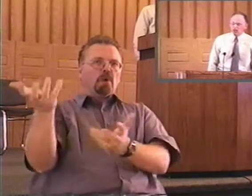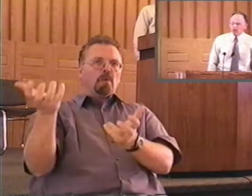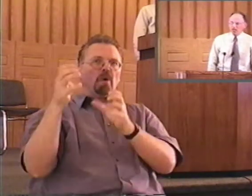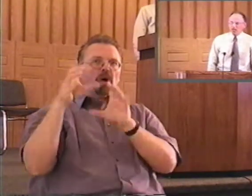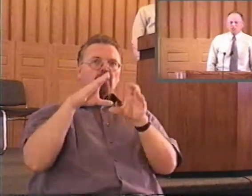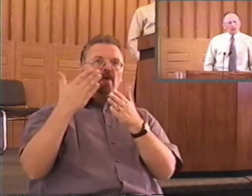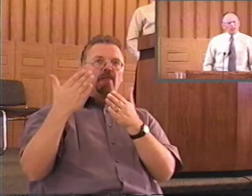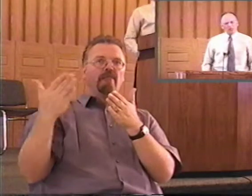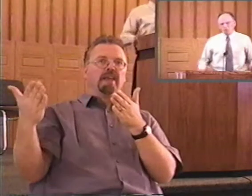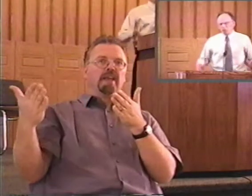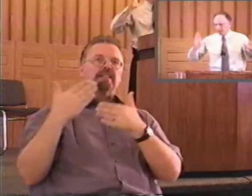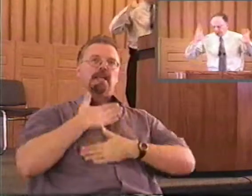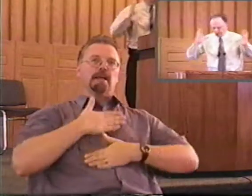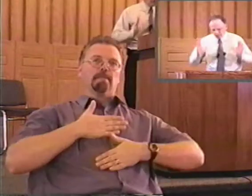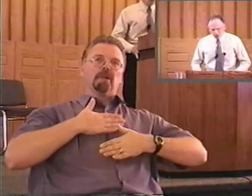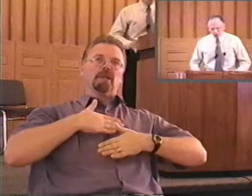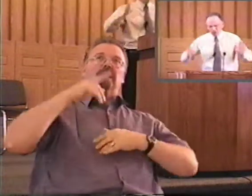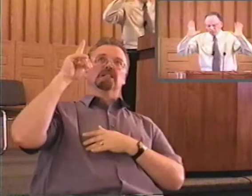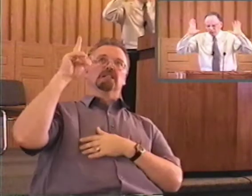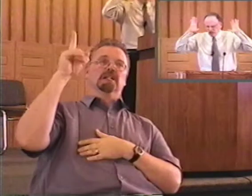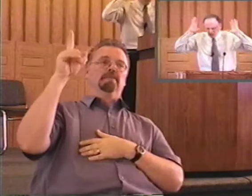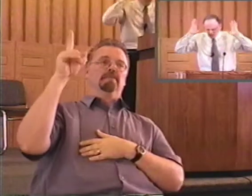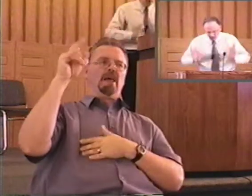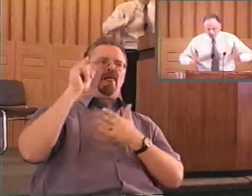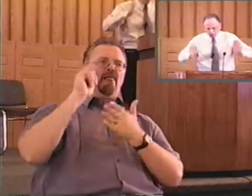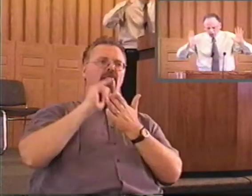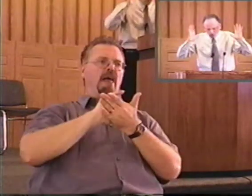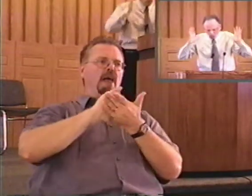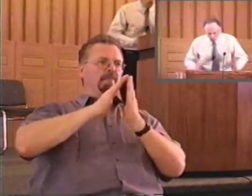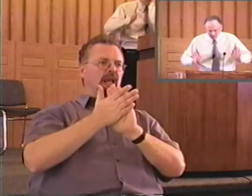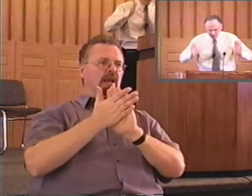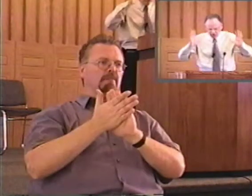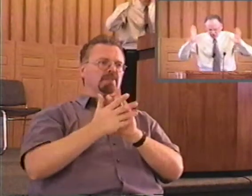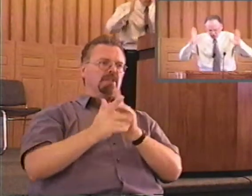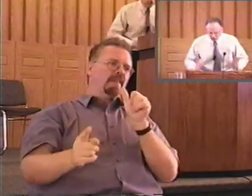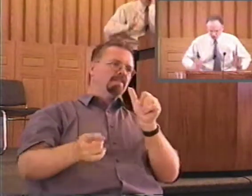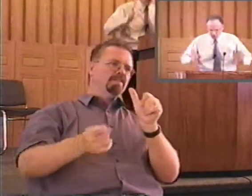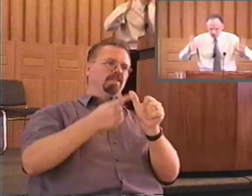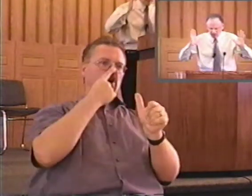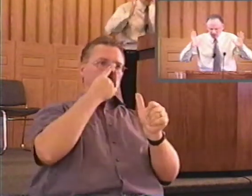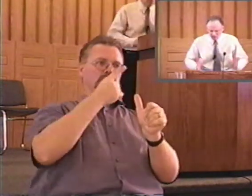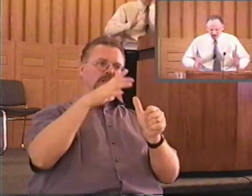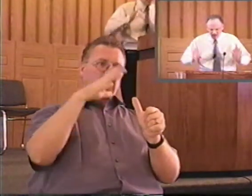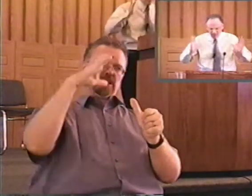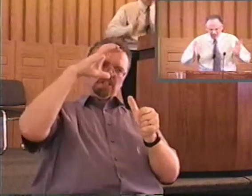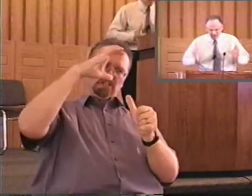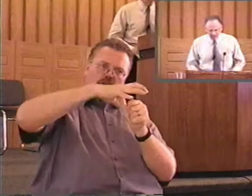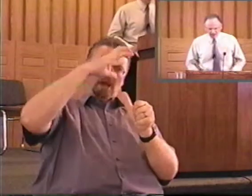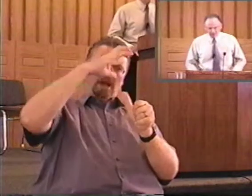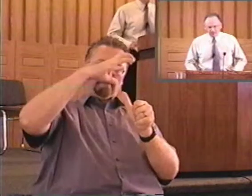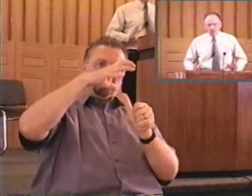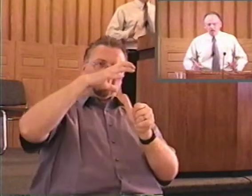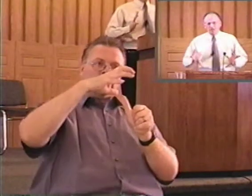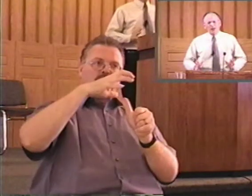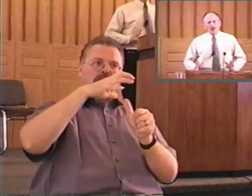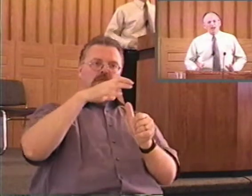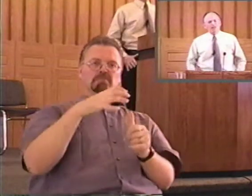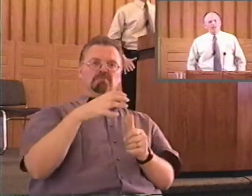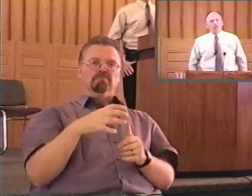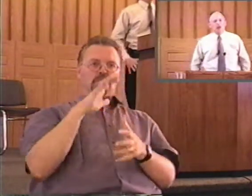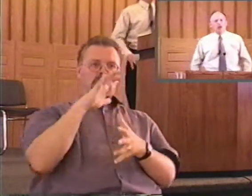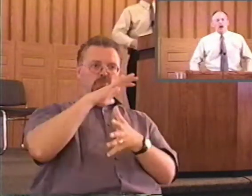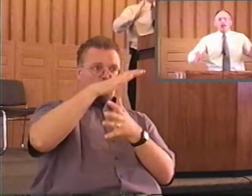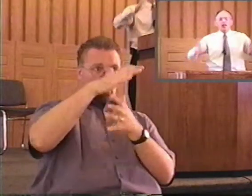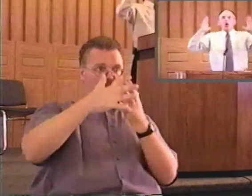please him. That becomes the first and number one concern in my life. If